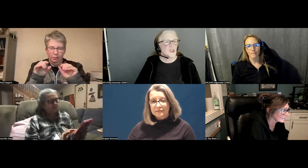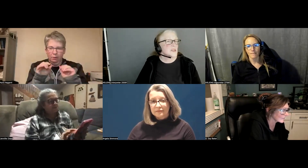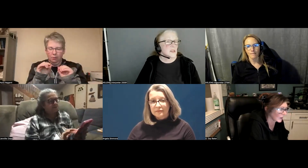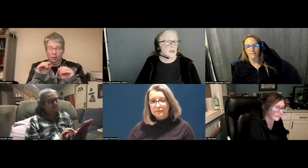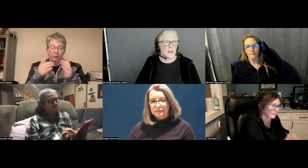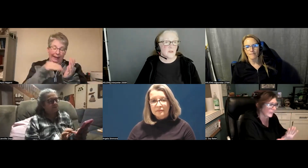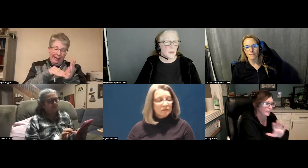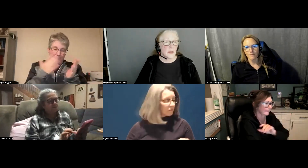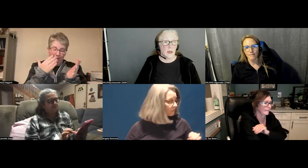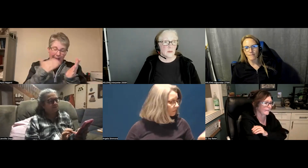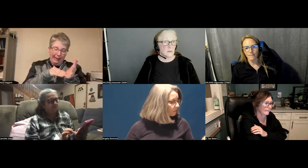Yeah, I just sent it out to everybody again.